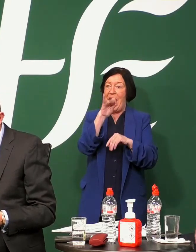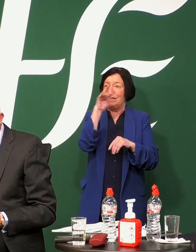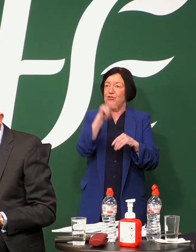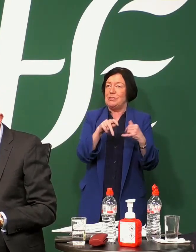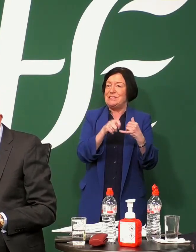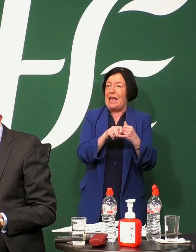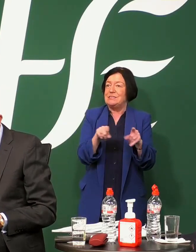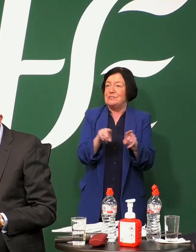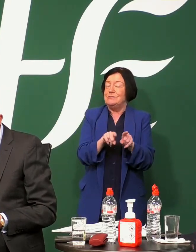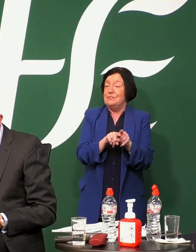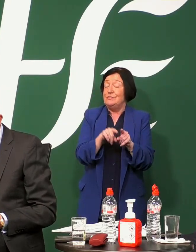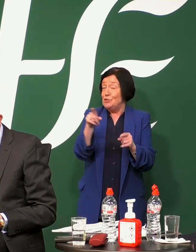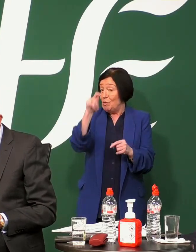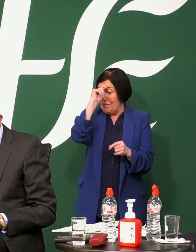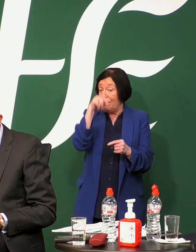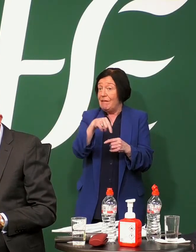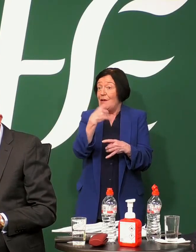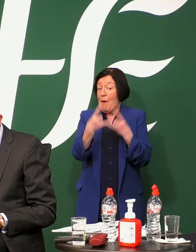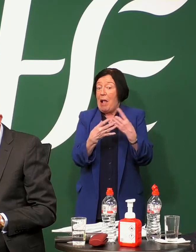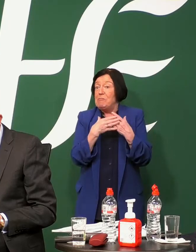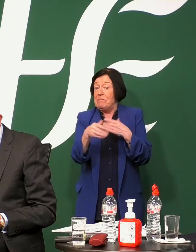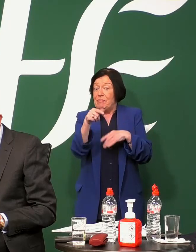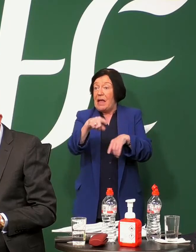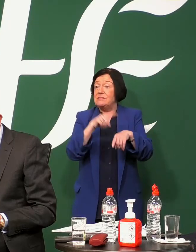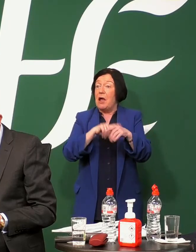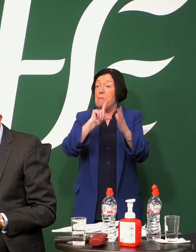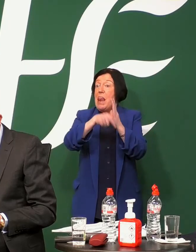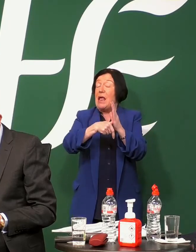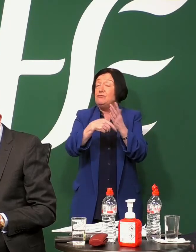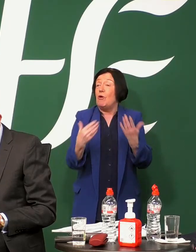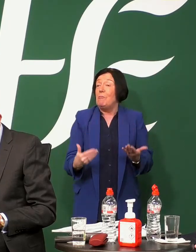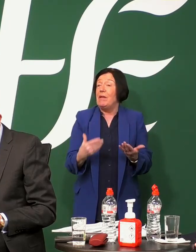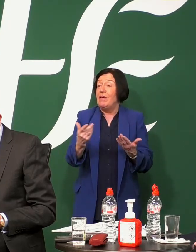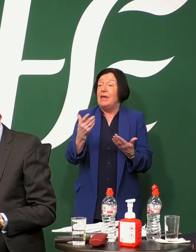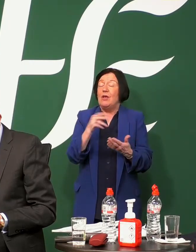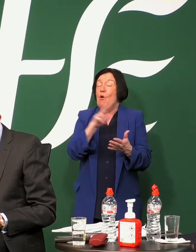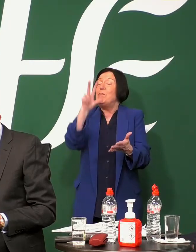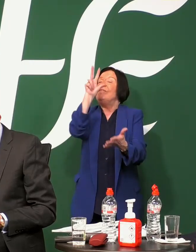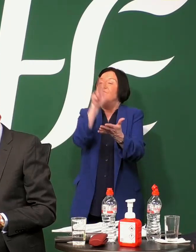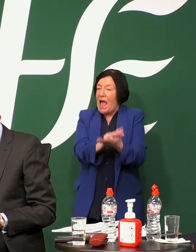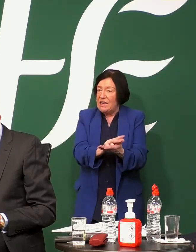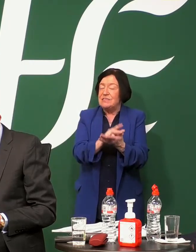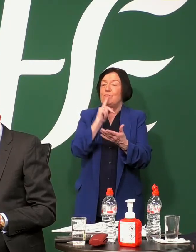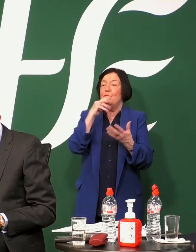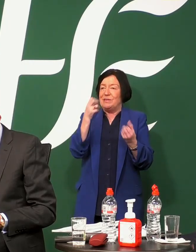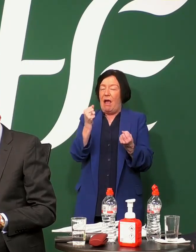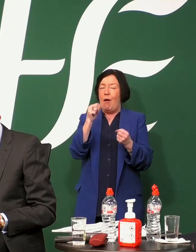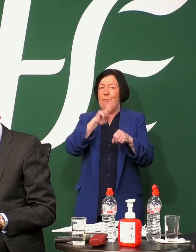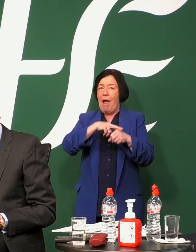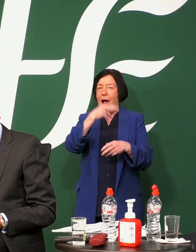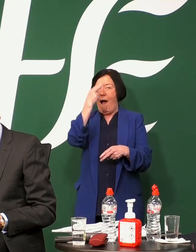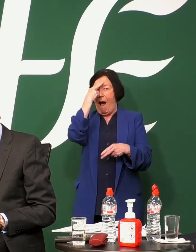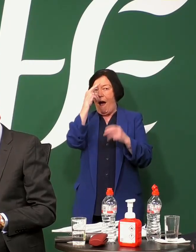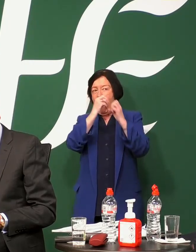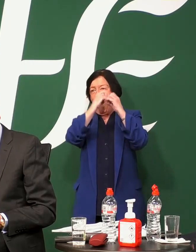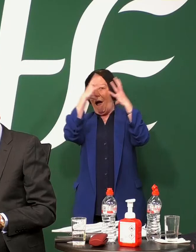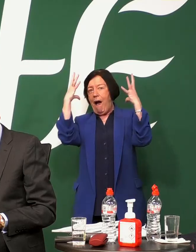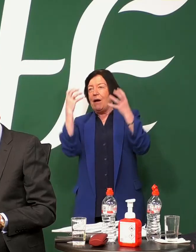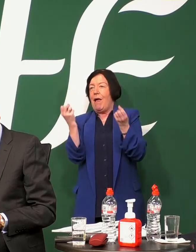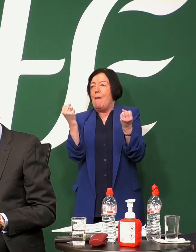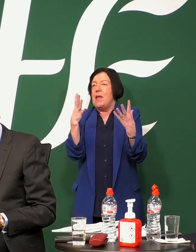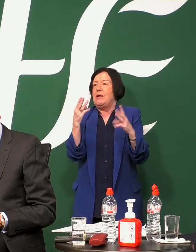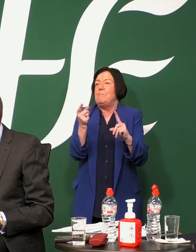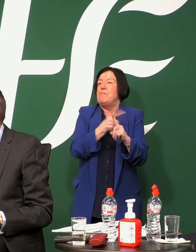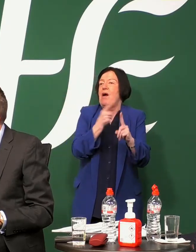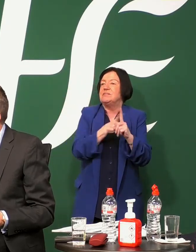daily basis? Do you envisage us getting to that point? Obviously, they will not be validated, but just that we would have an understanding, I suppose, of how many